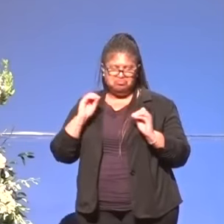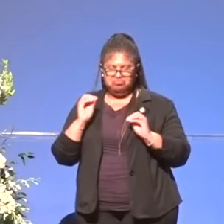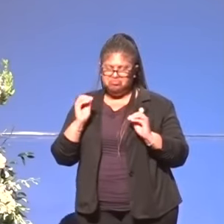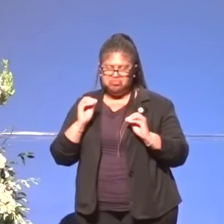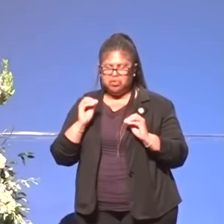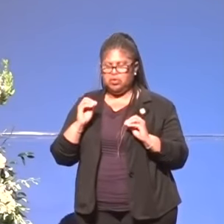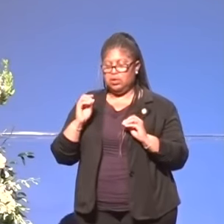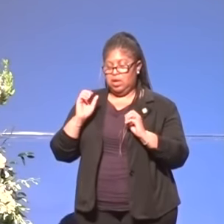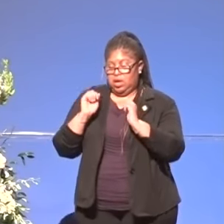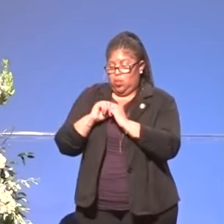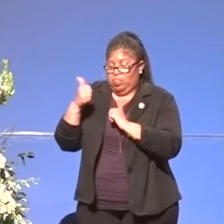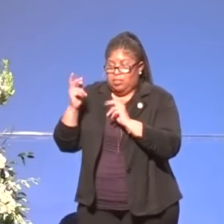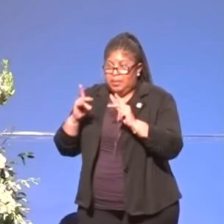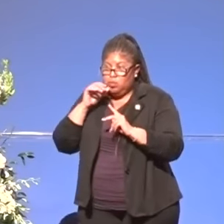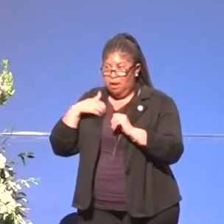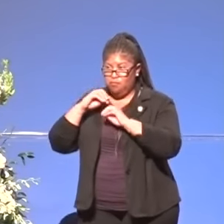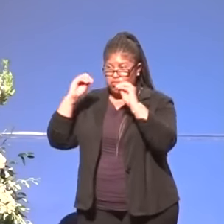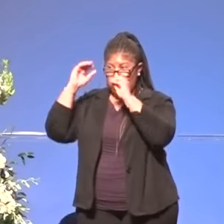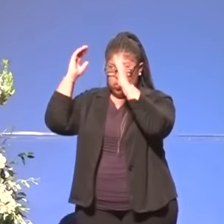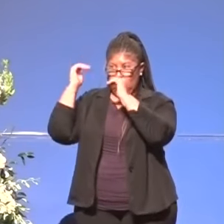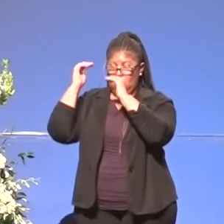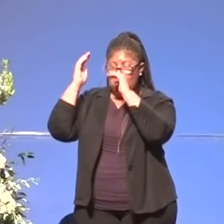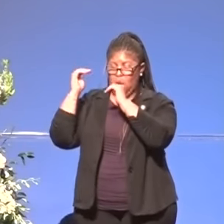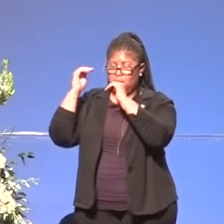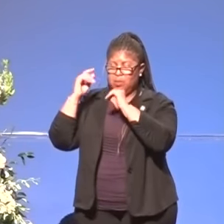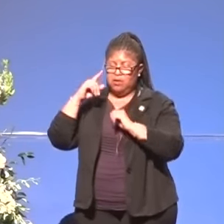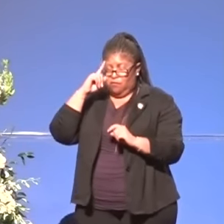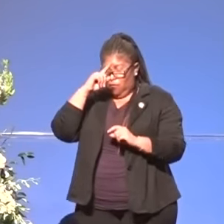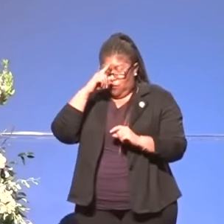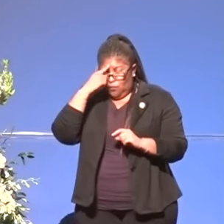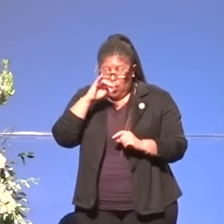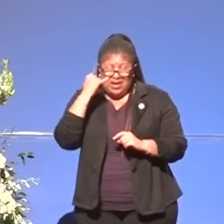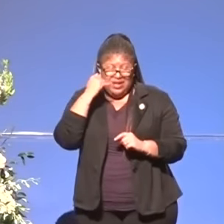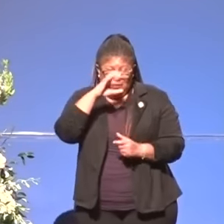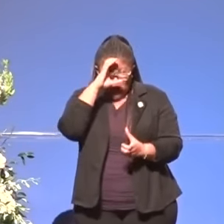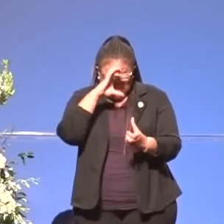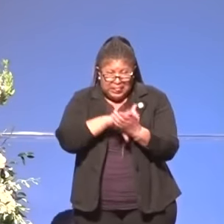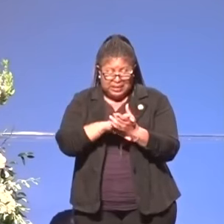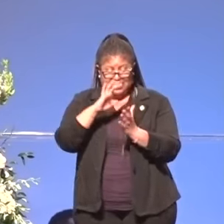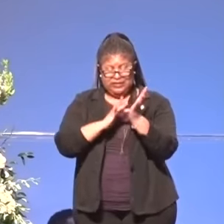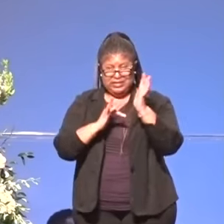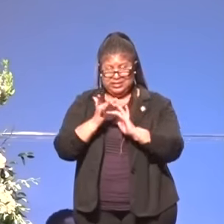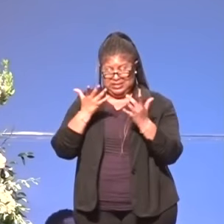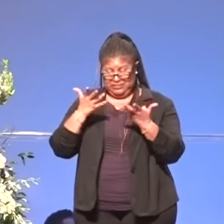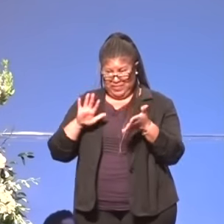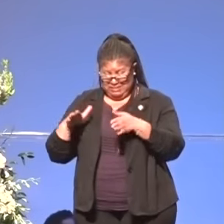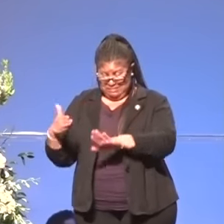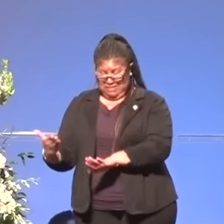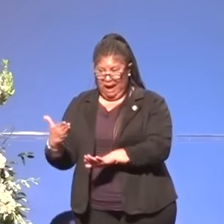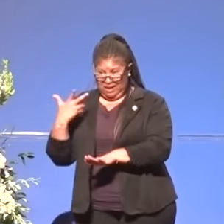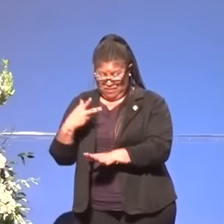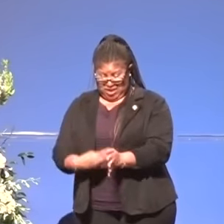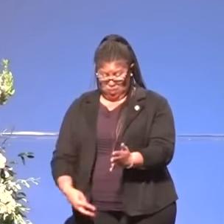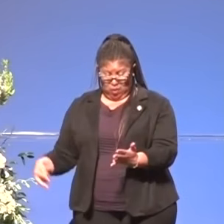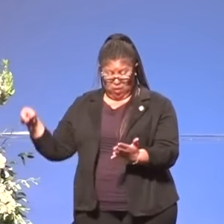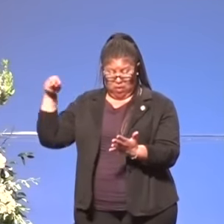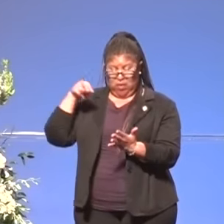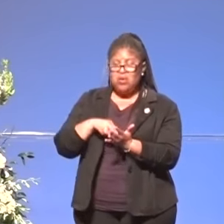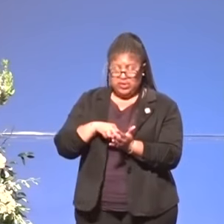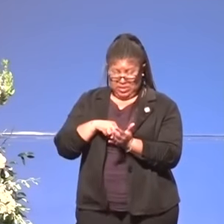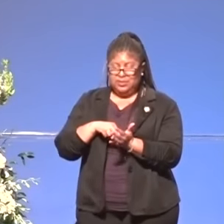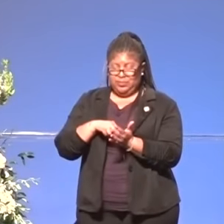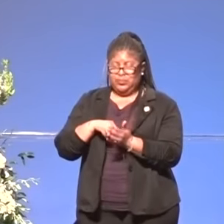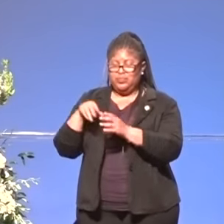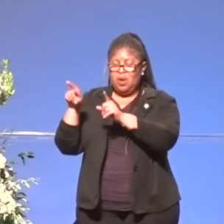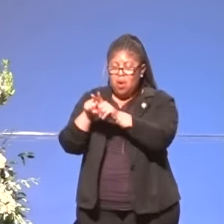others which have no hope. For if we believe that Jesus died and rose again, even so them